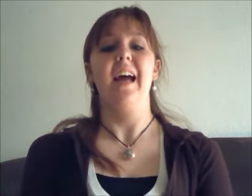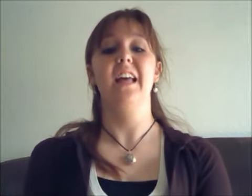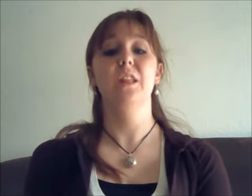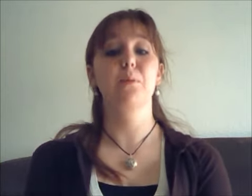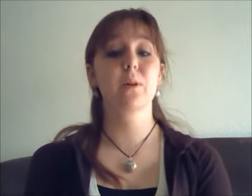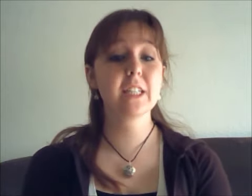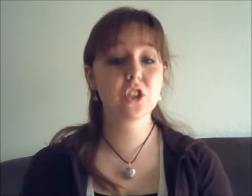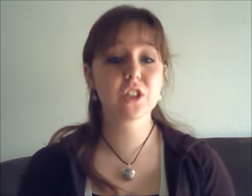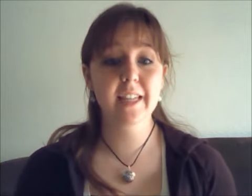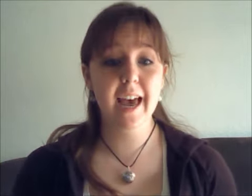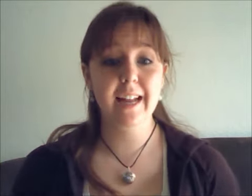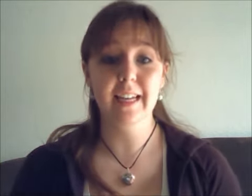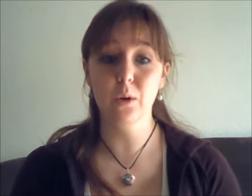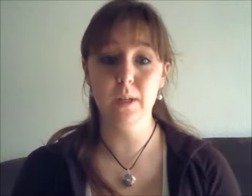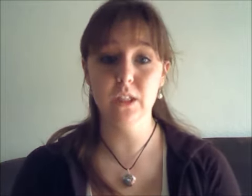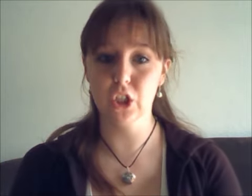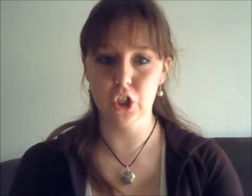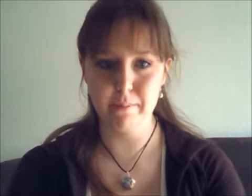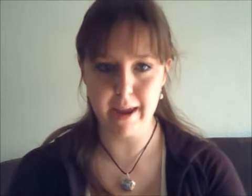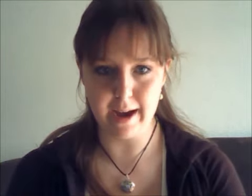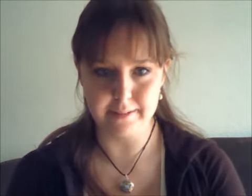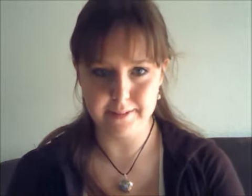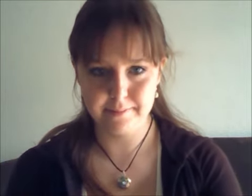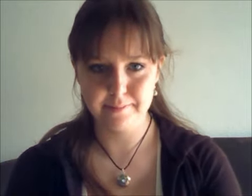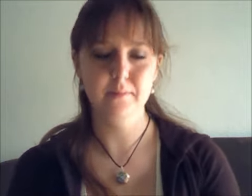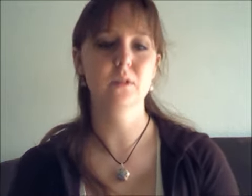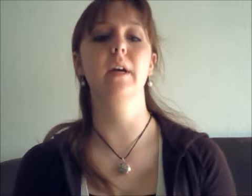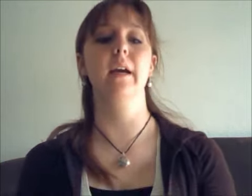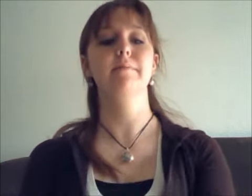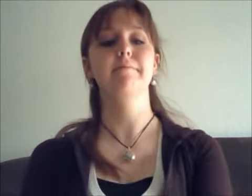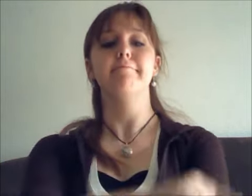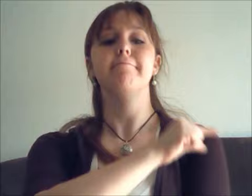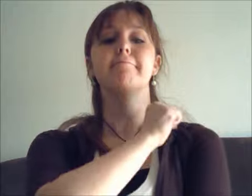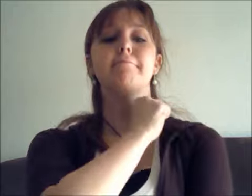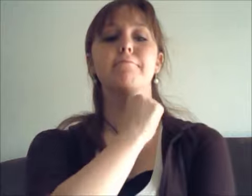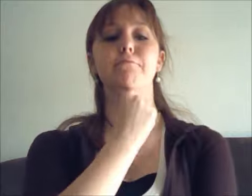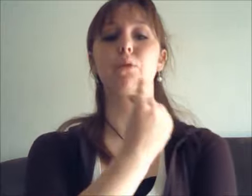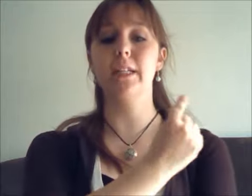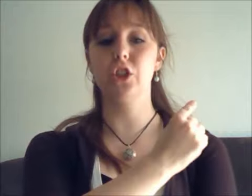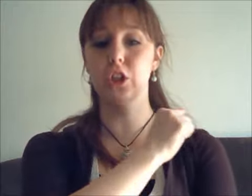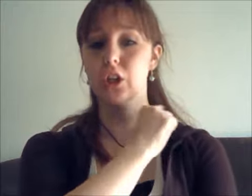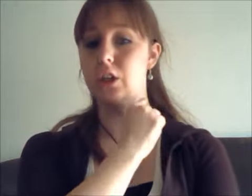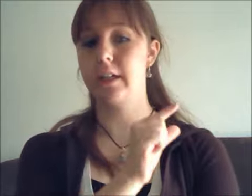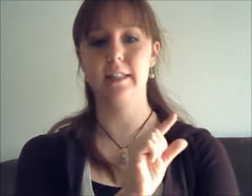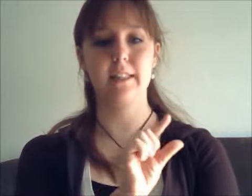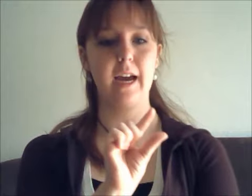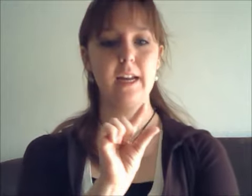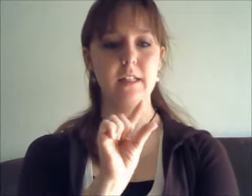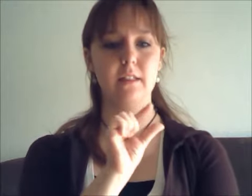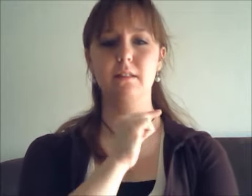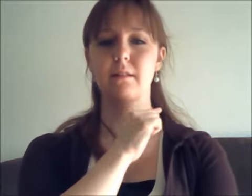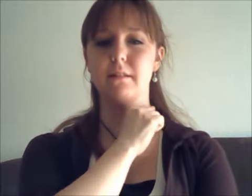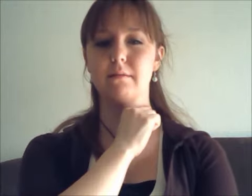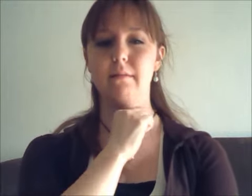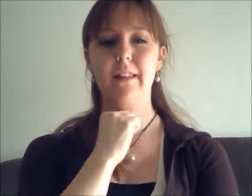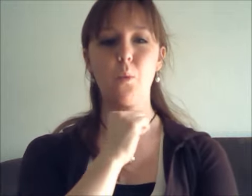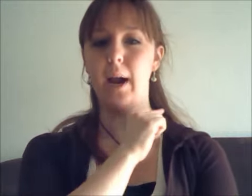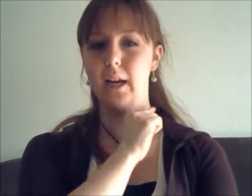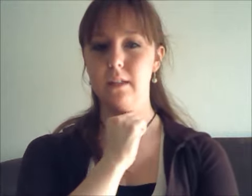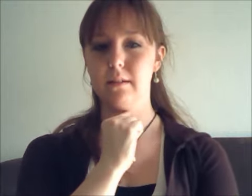the preacher said he was a good man. Okay. Preacher is kind of the white